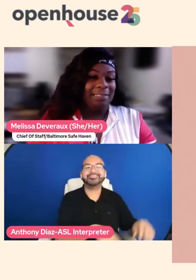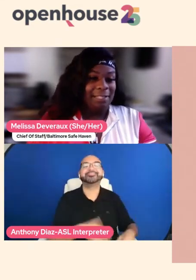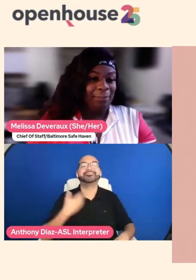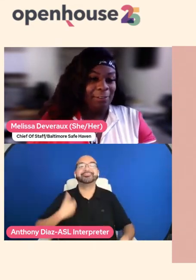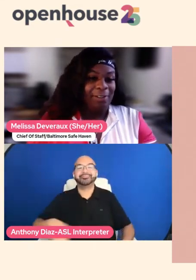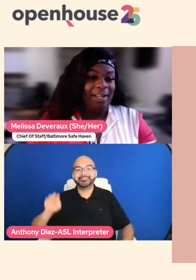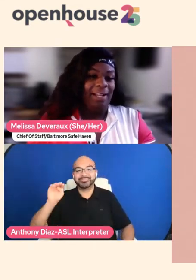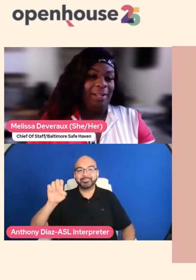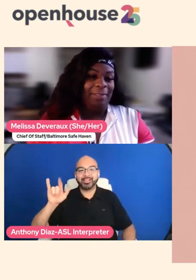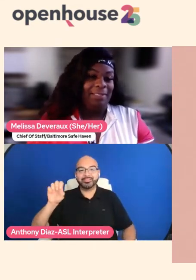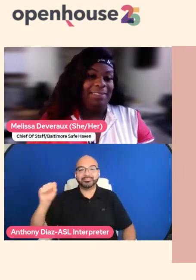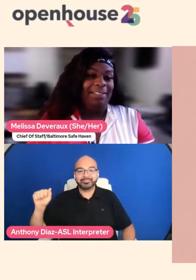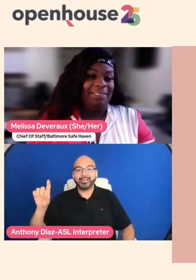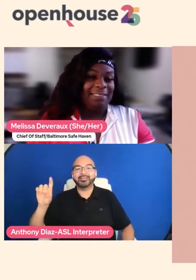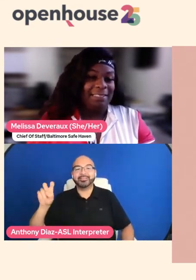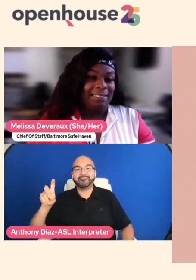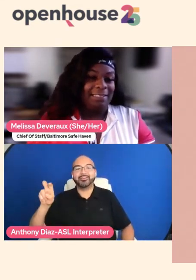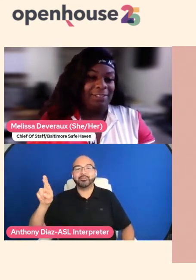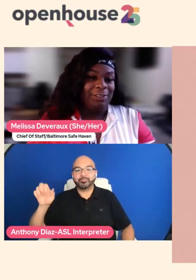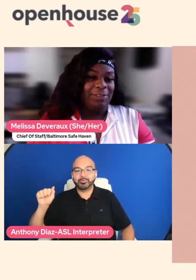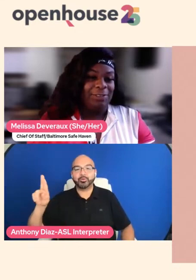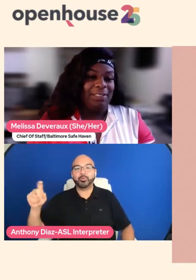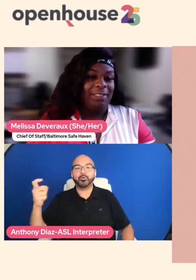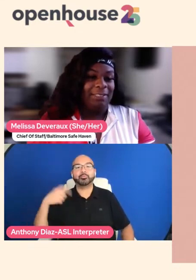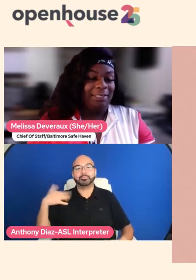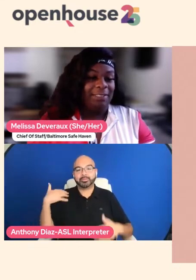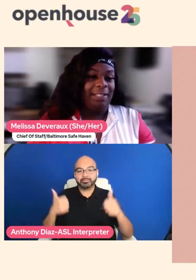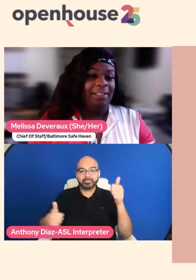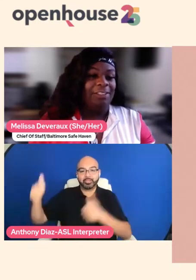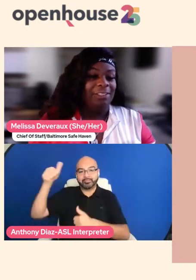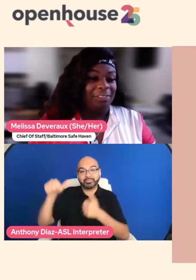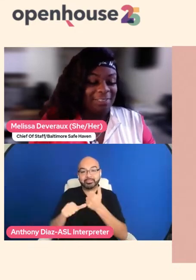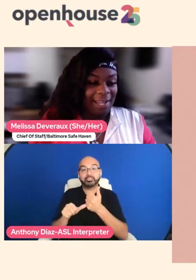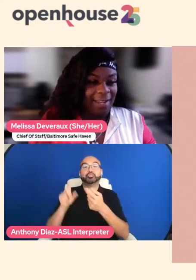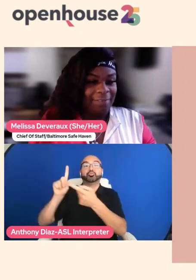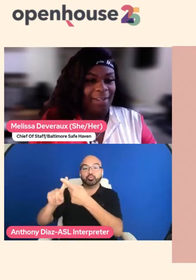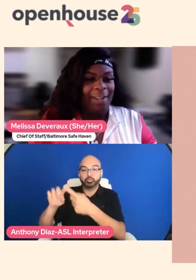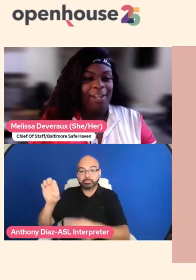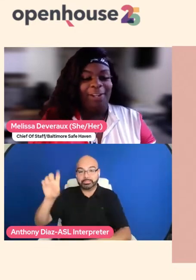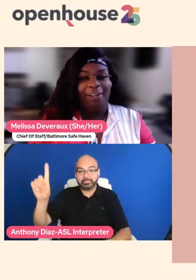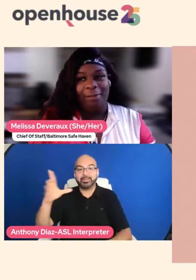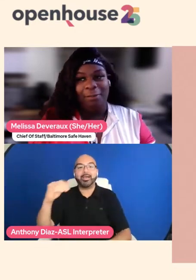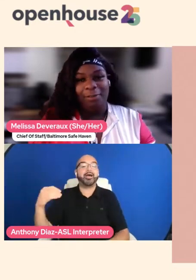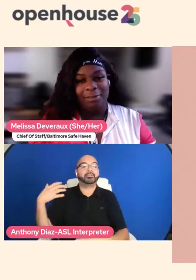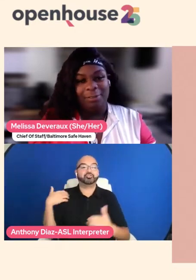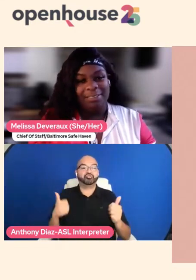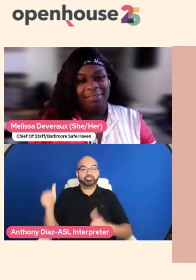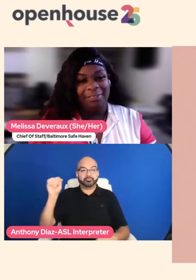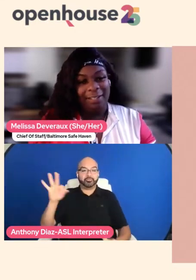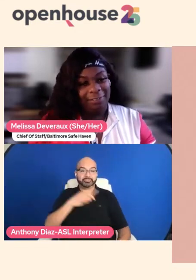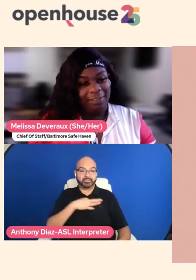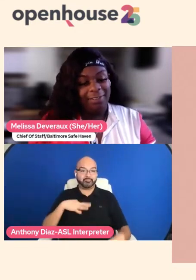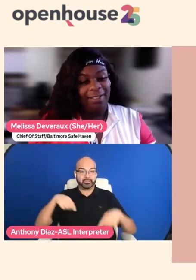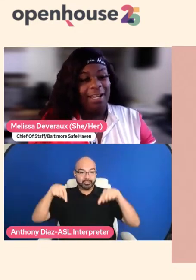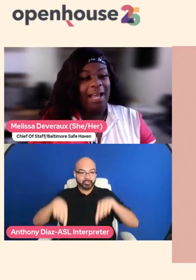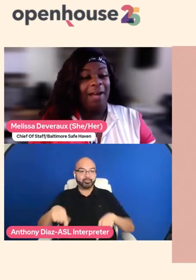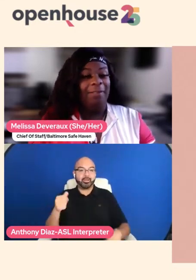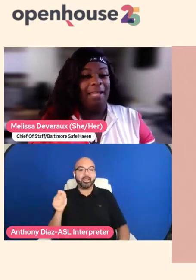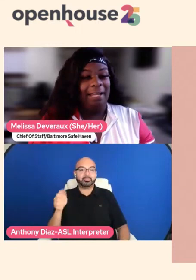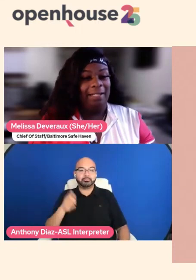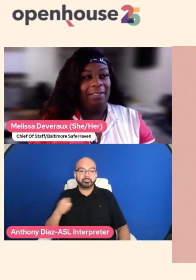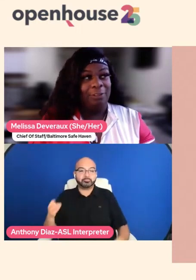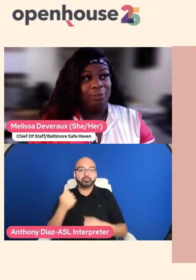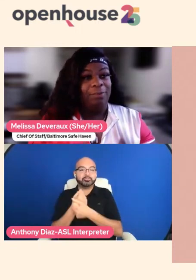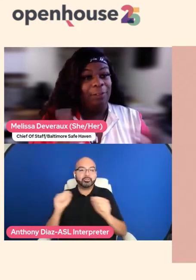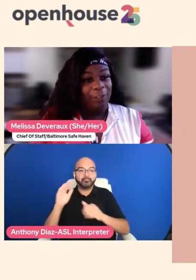is Melissa Devereux. I am the Executive Assistant to the ED and the Chief of Staff here at Baltimore Safe Haven. I